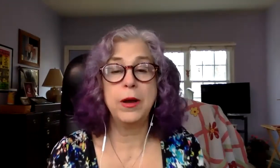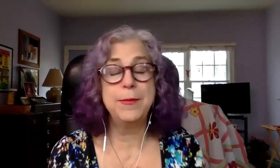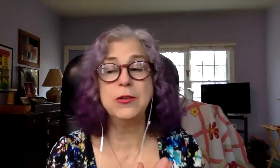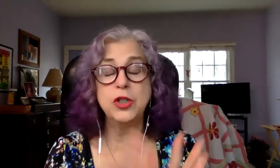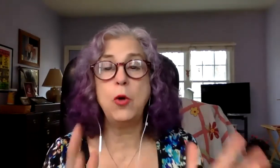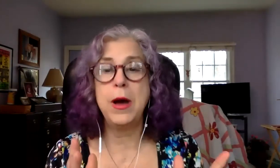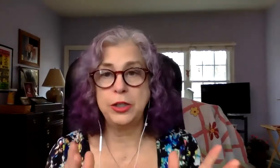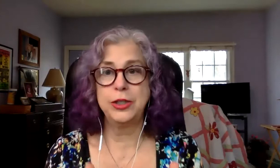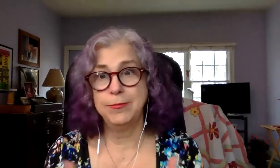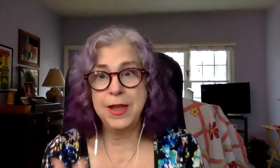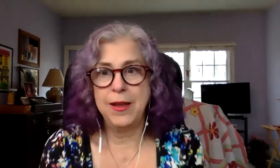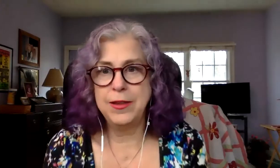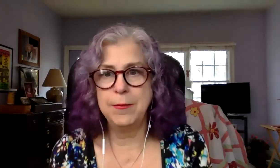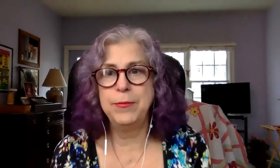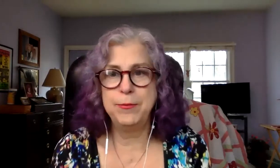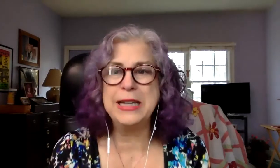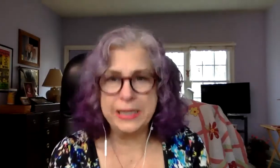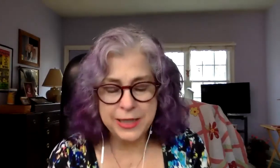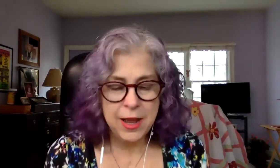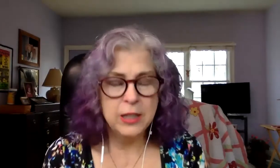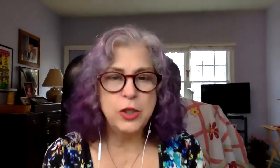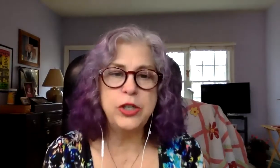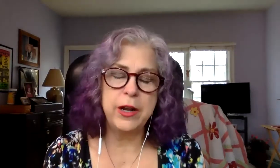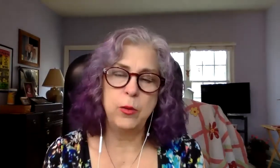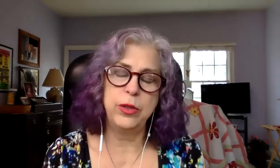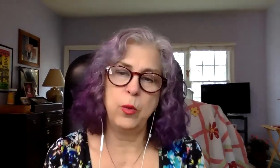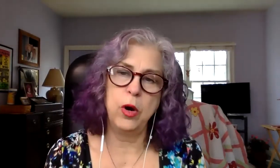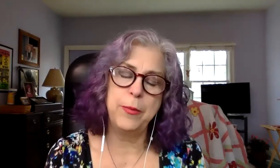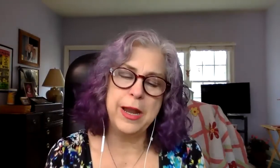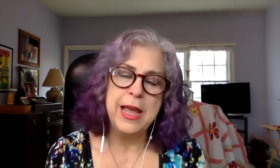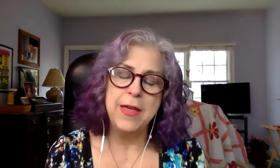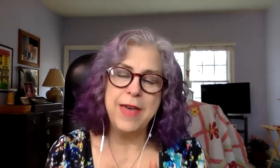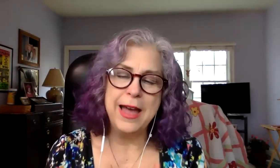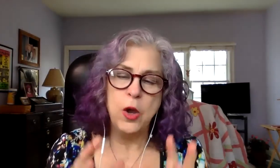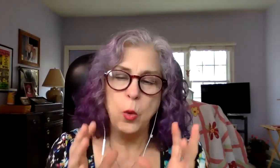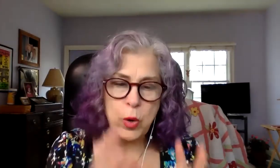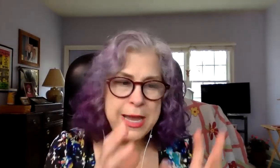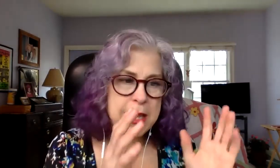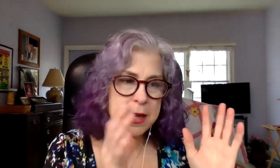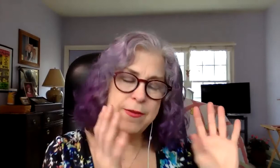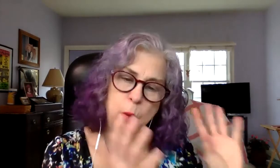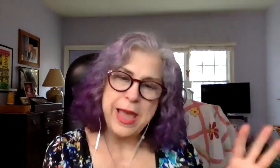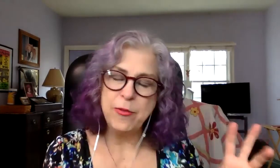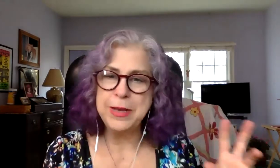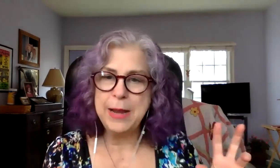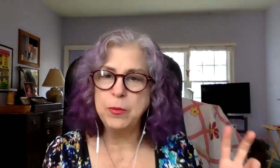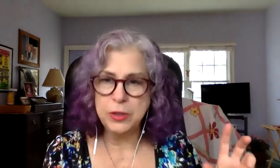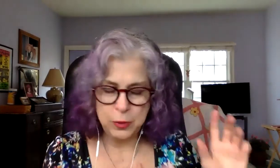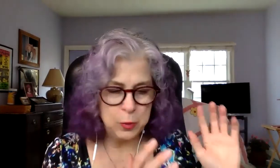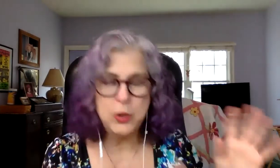there's so much that the blessings associated with the work, but that we, even though we haven't been able to do what you